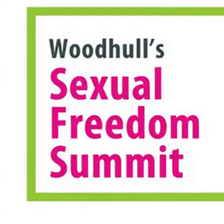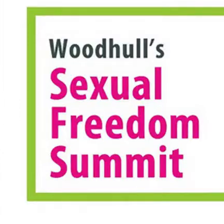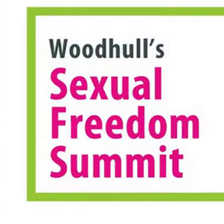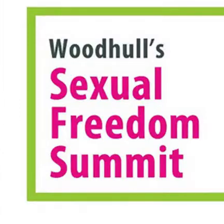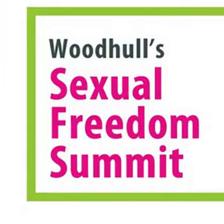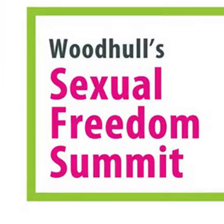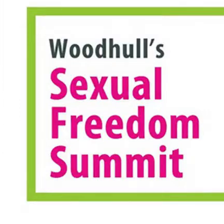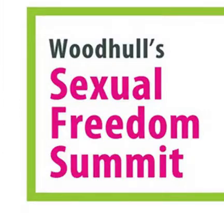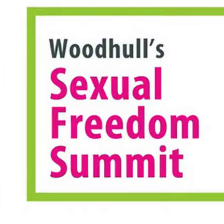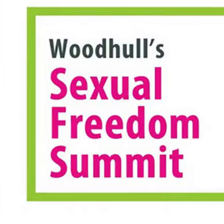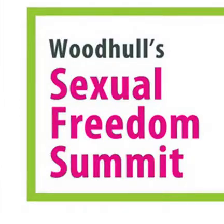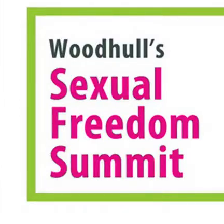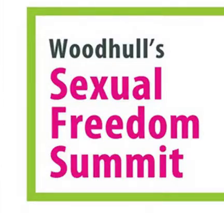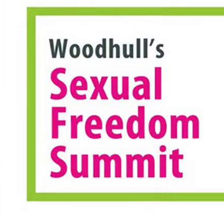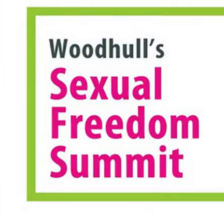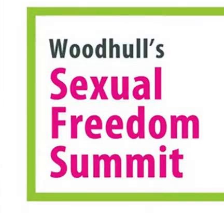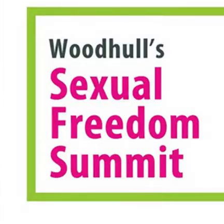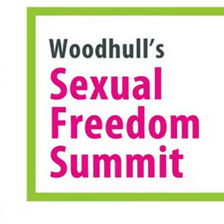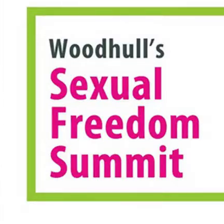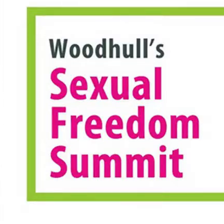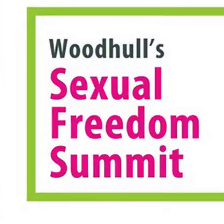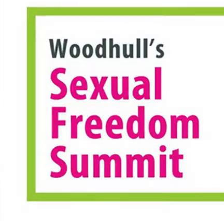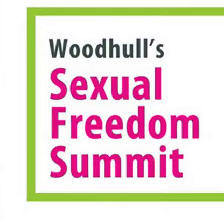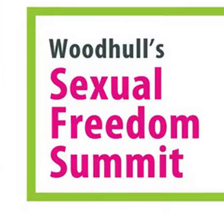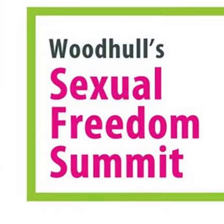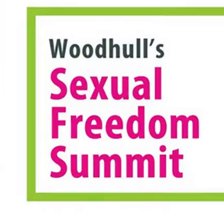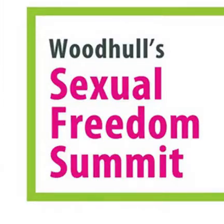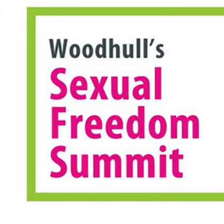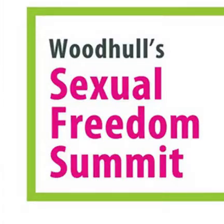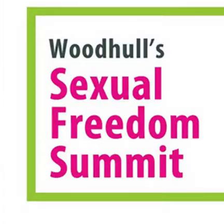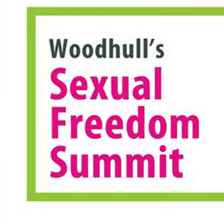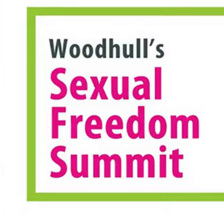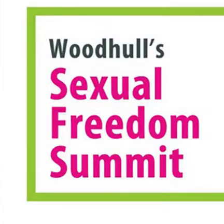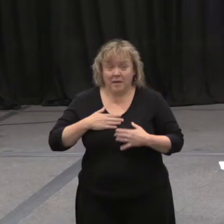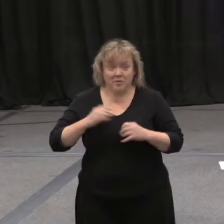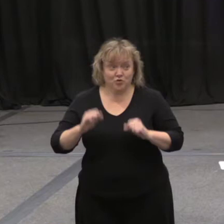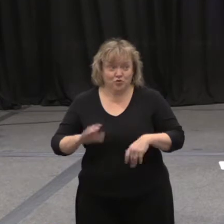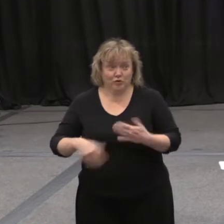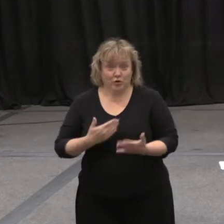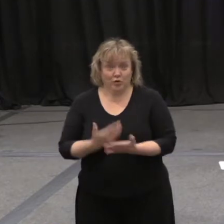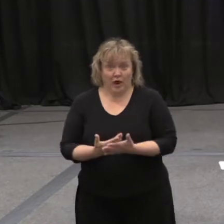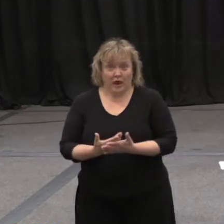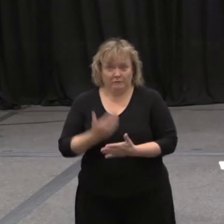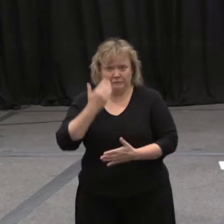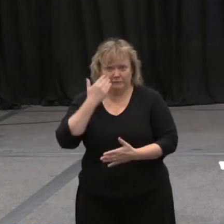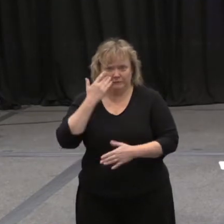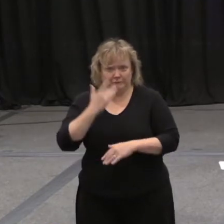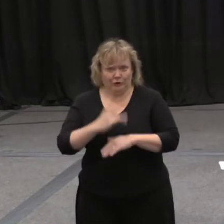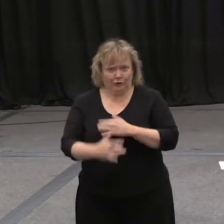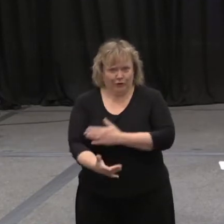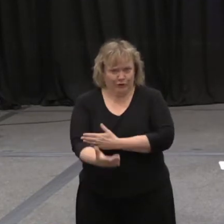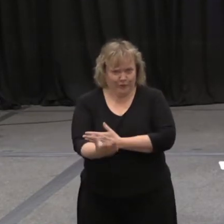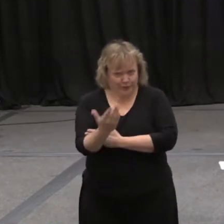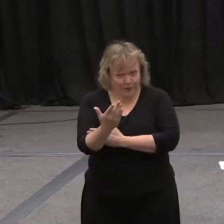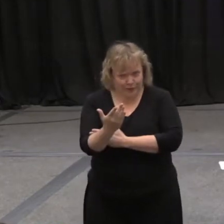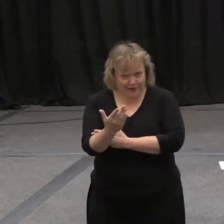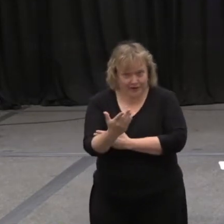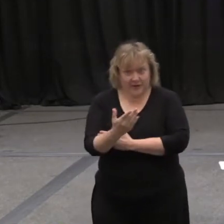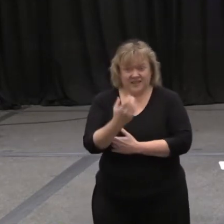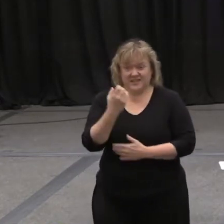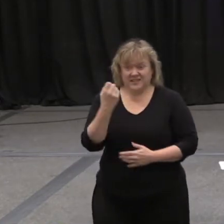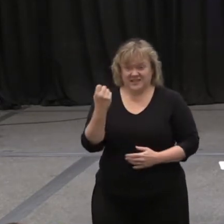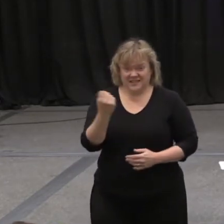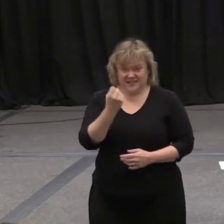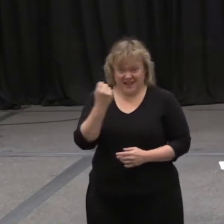Good morning, lovely people. Thank you so much for being here at such an early time of day on the second day of